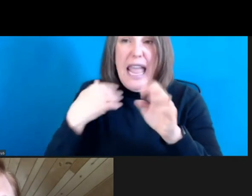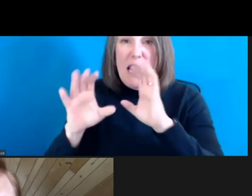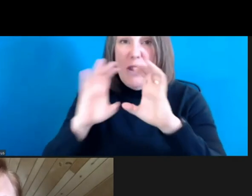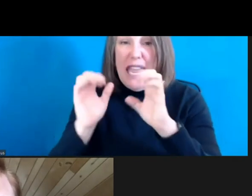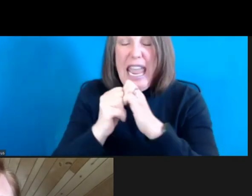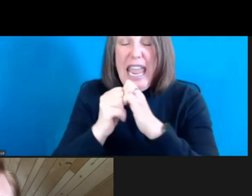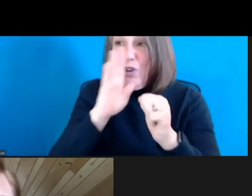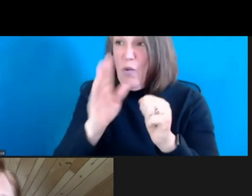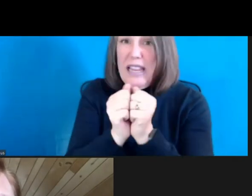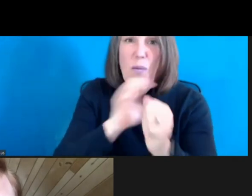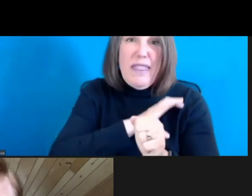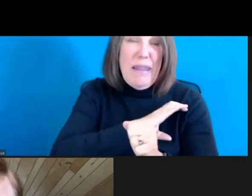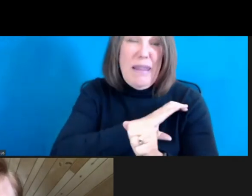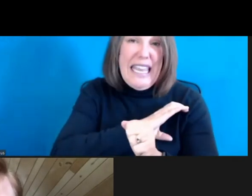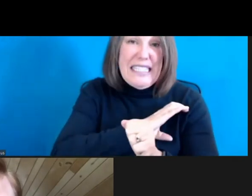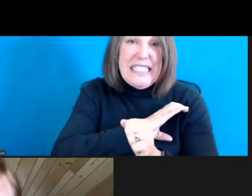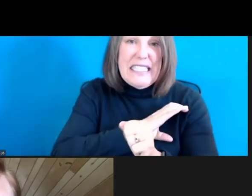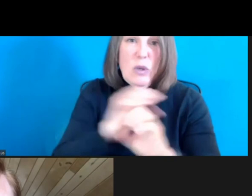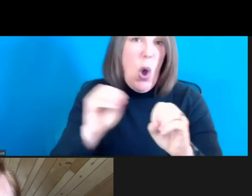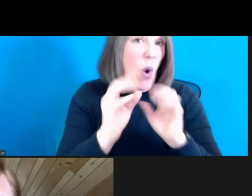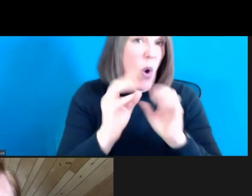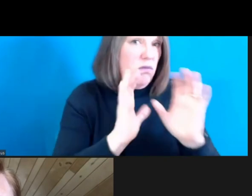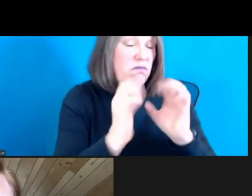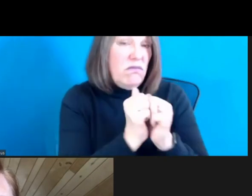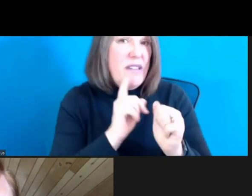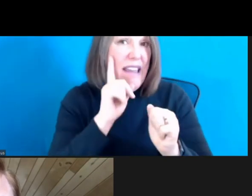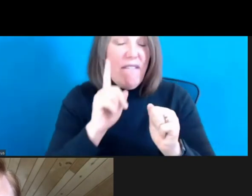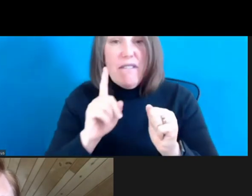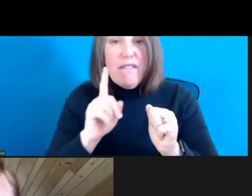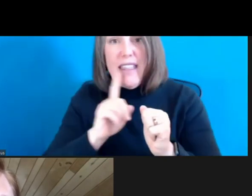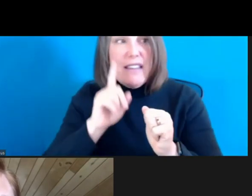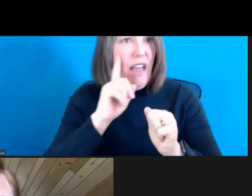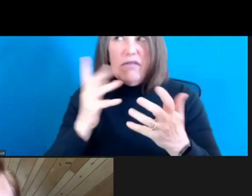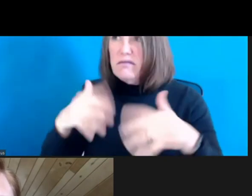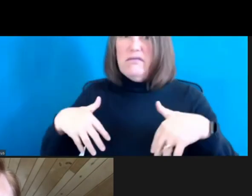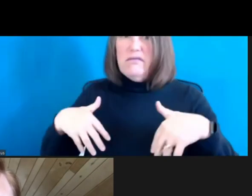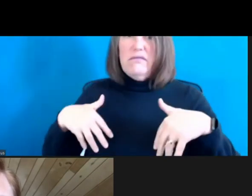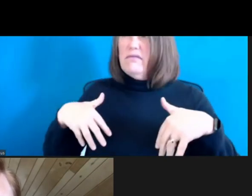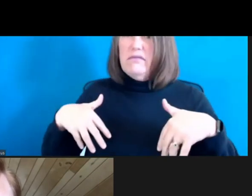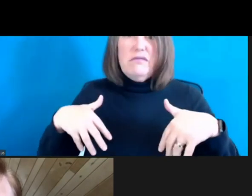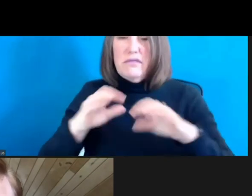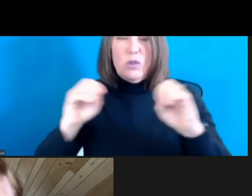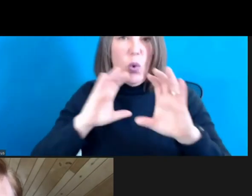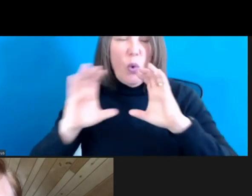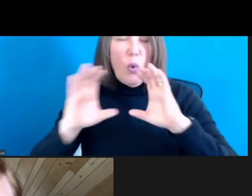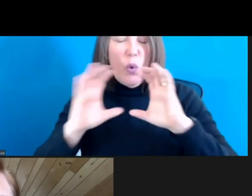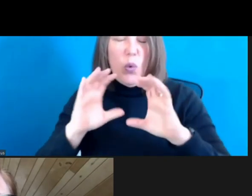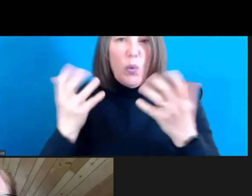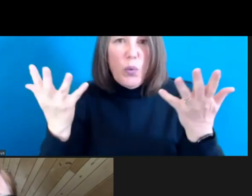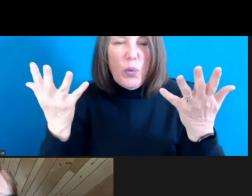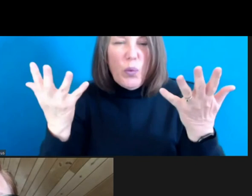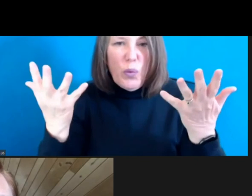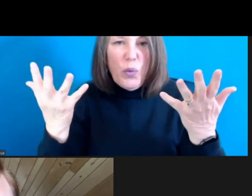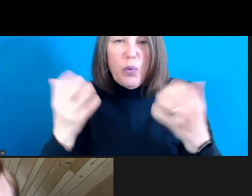communication directly with the police officer, and the individual who was deaf was left out of the conversation.